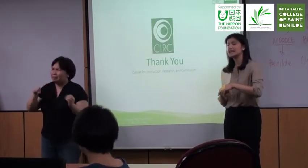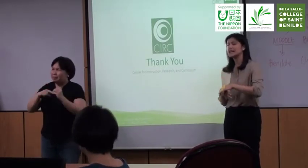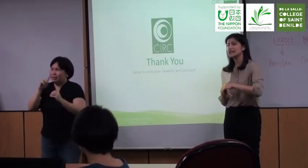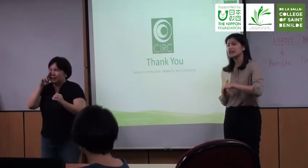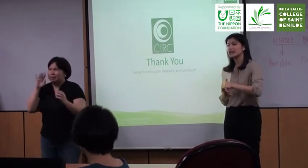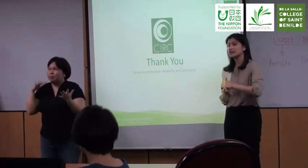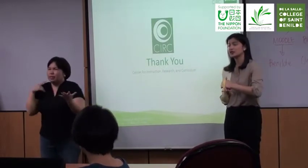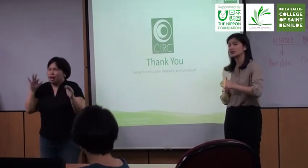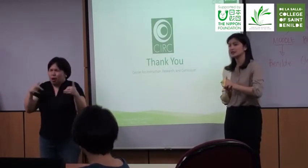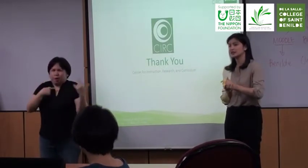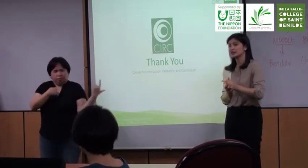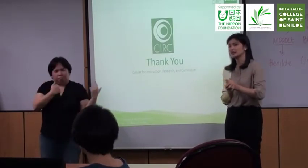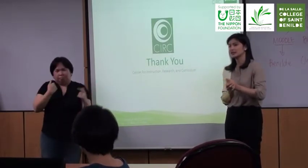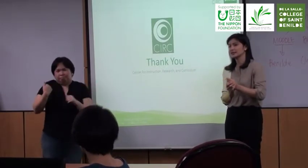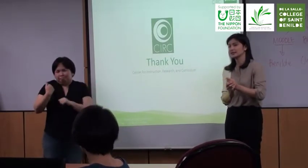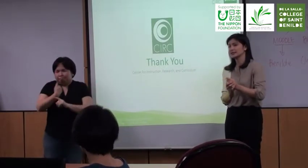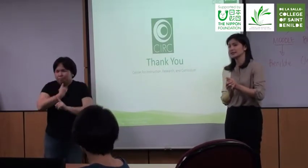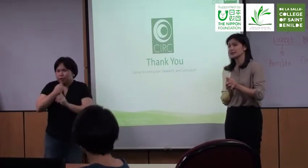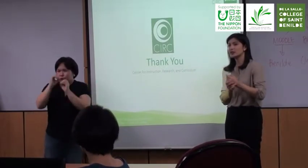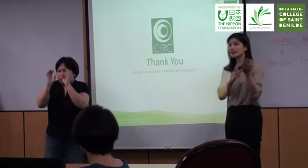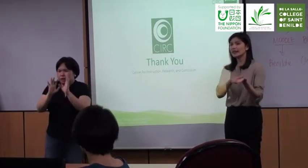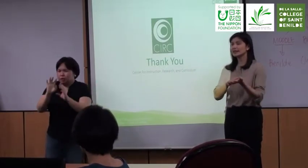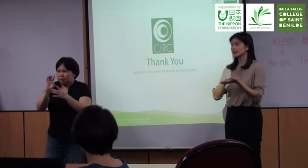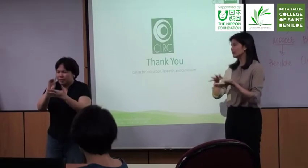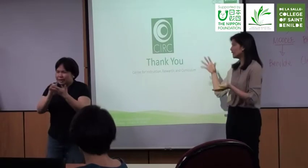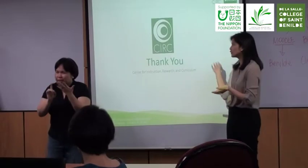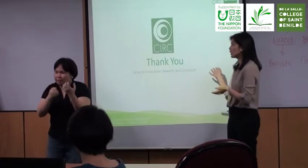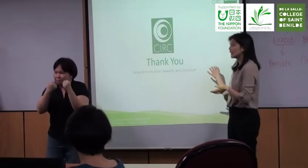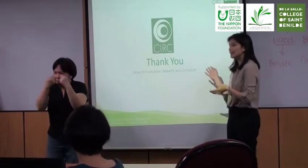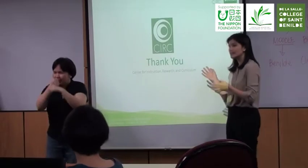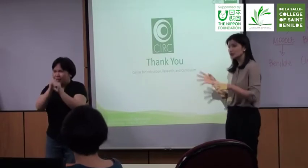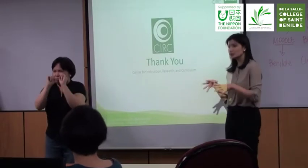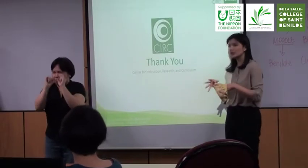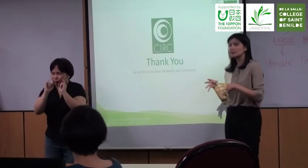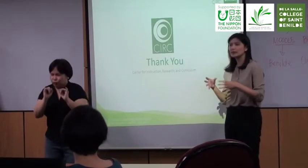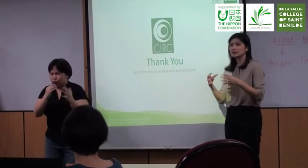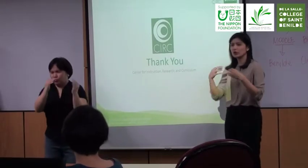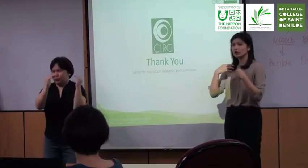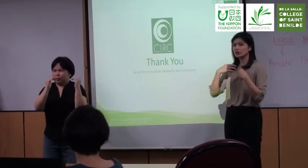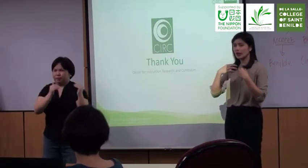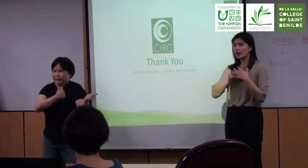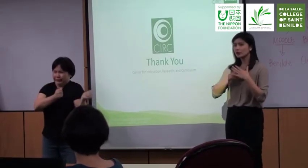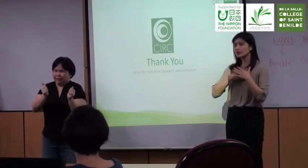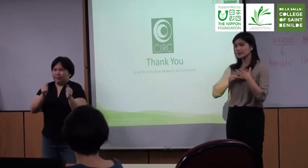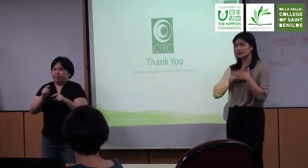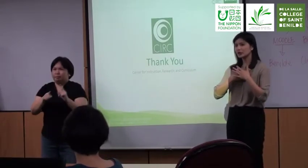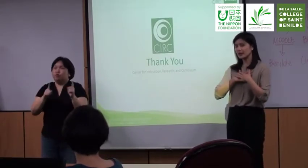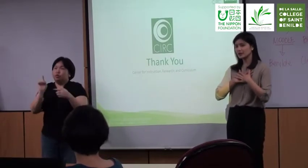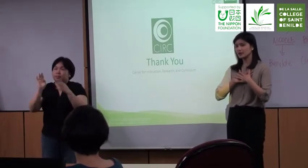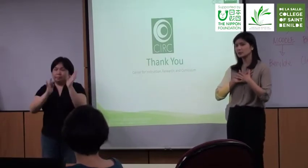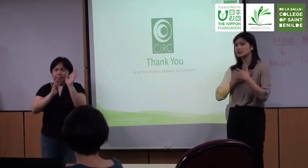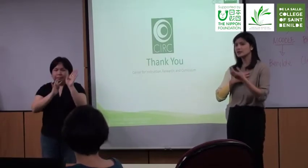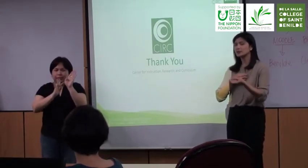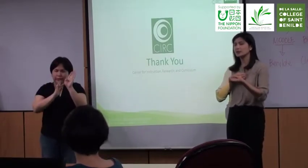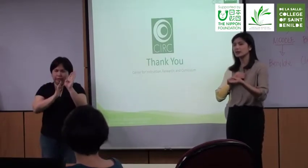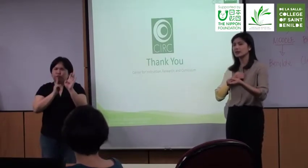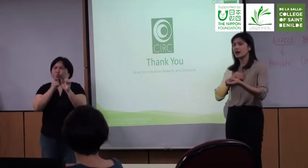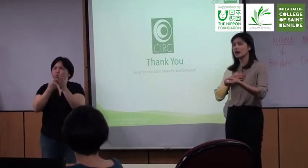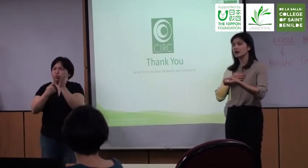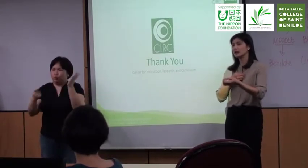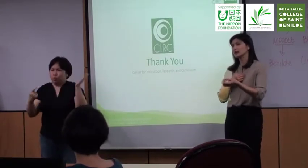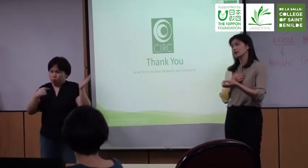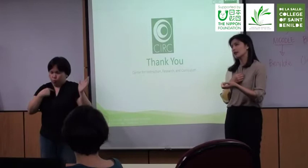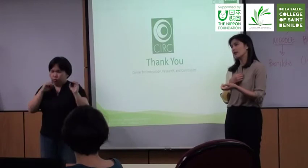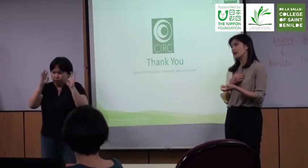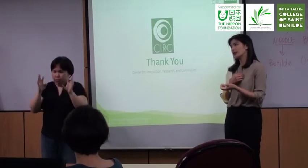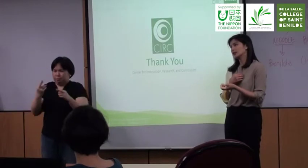about designing the lessons. So again, Build Online is a tool, but how you design your lesson would still be